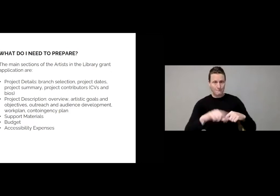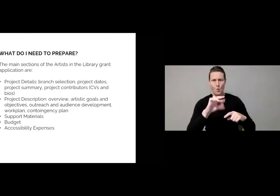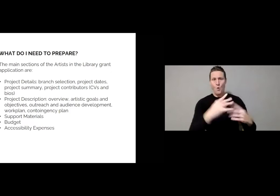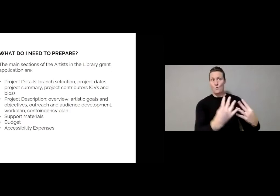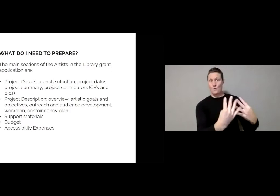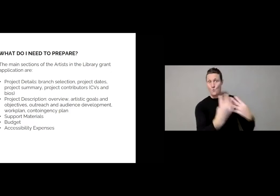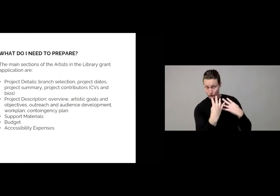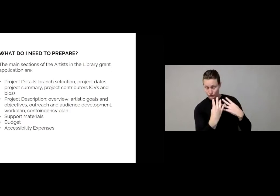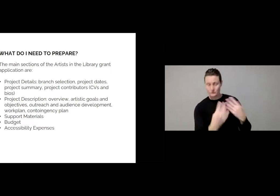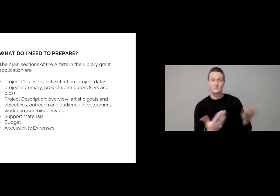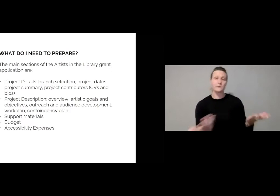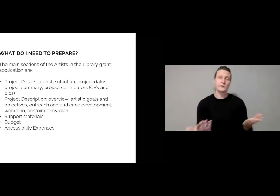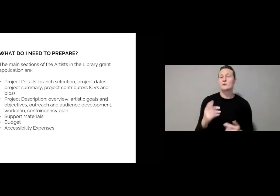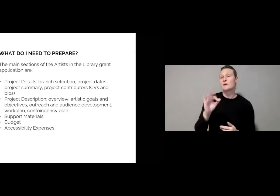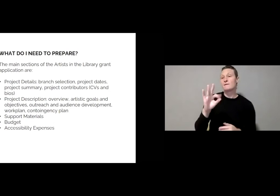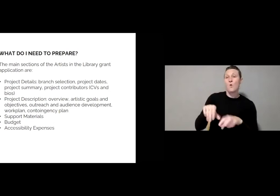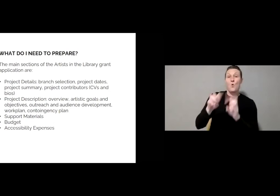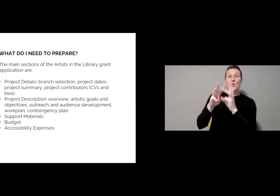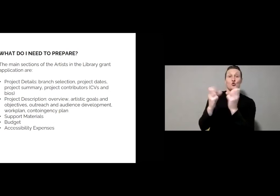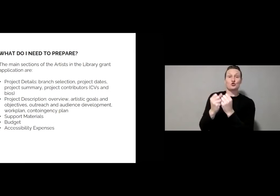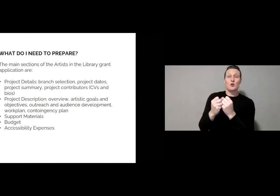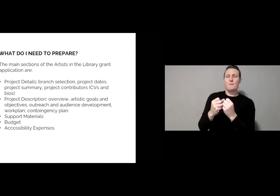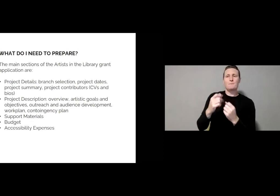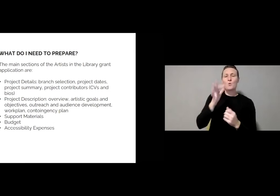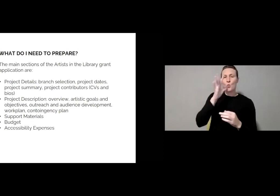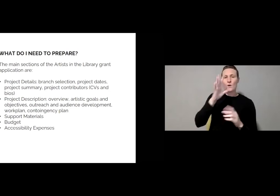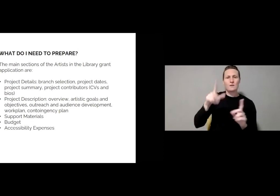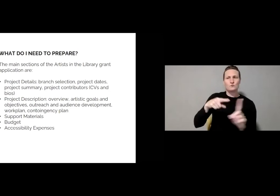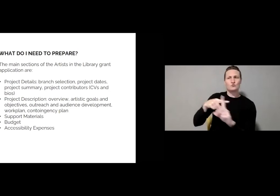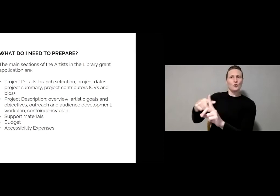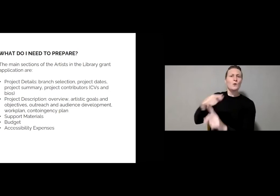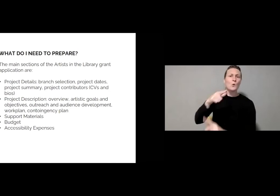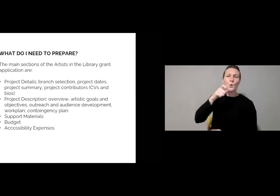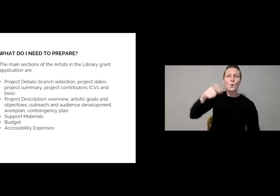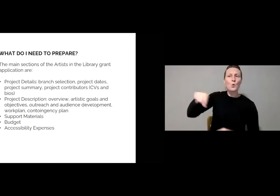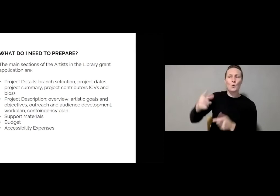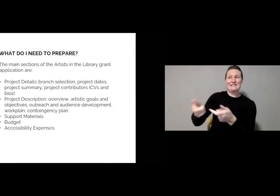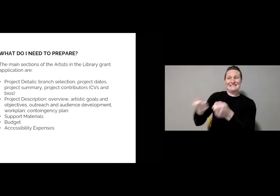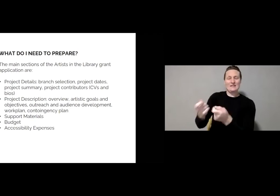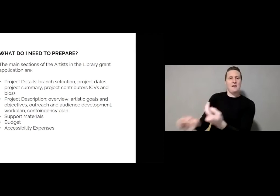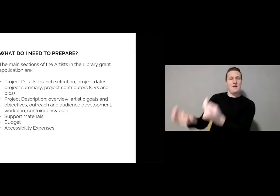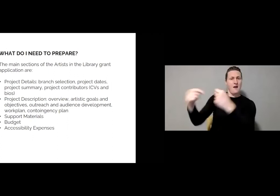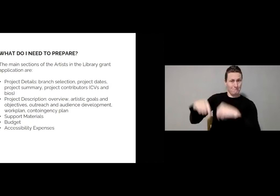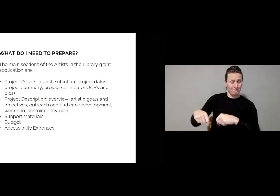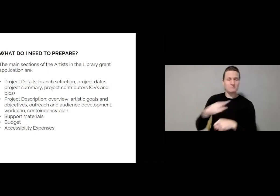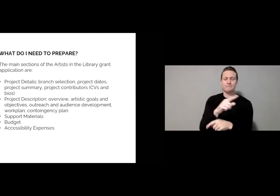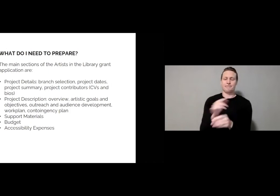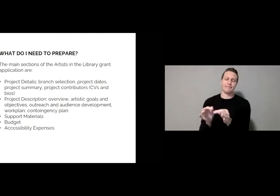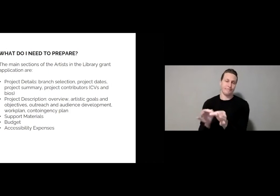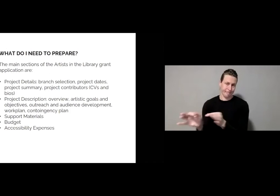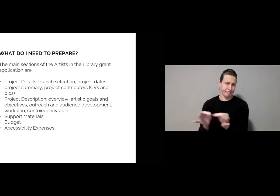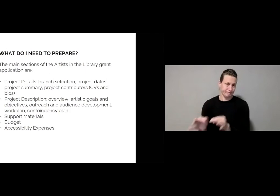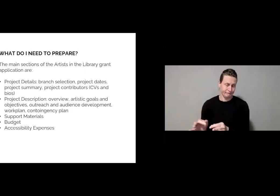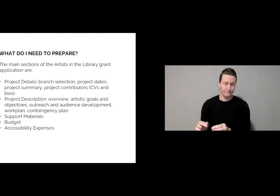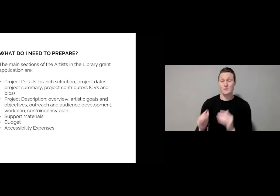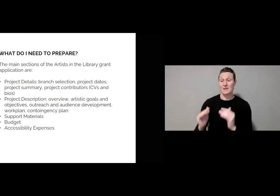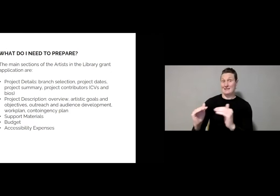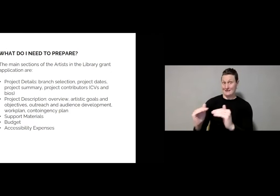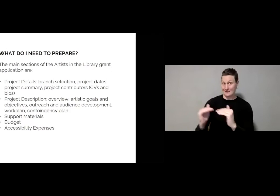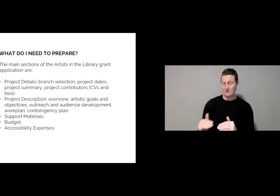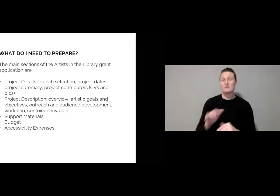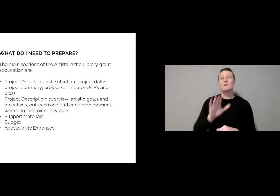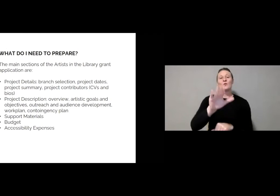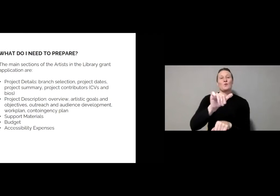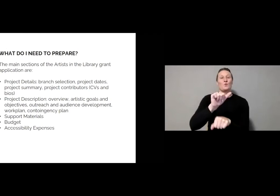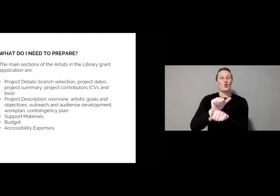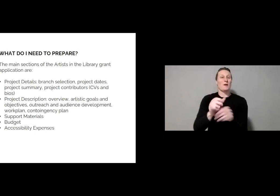that you're doing. So this is where you're talking about all of that. Then there's a section for your work plan. And that's